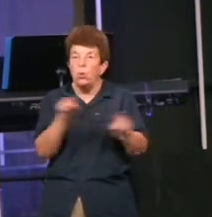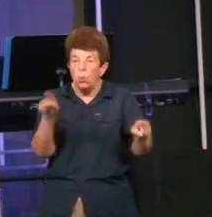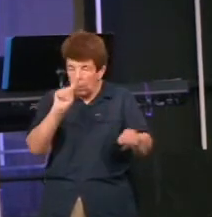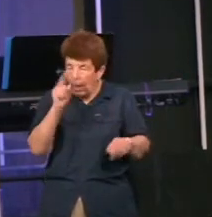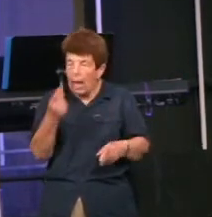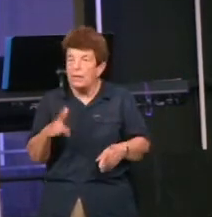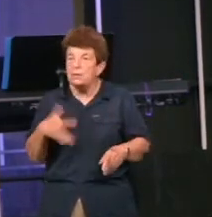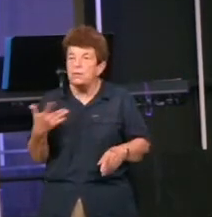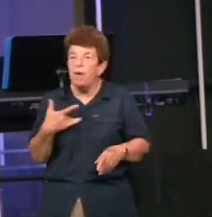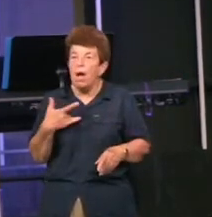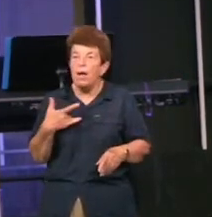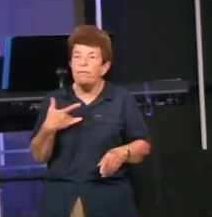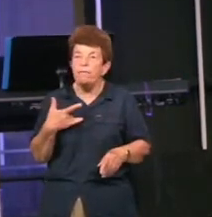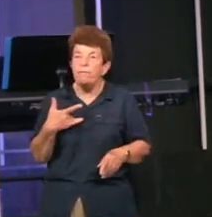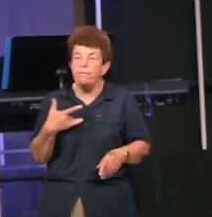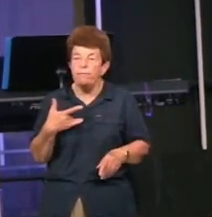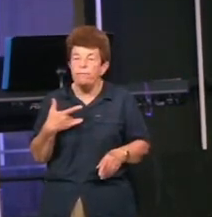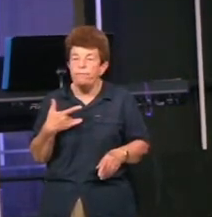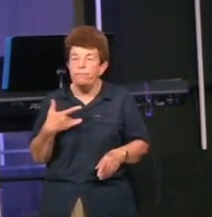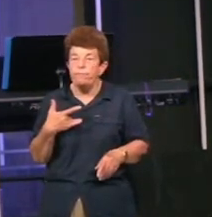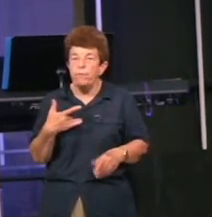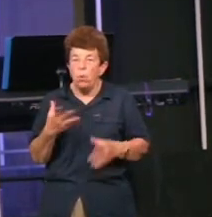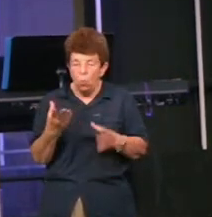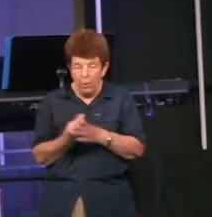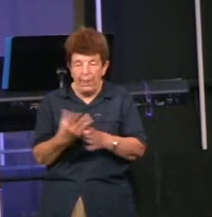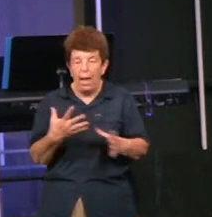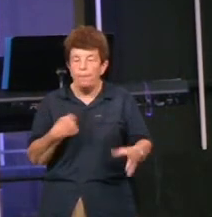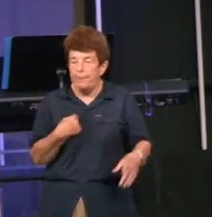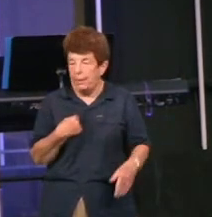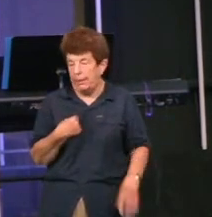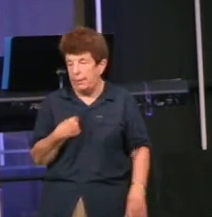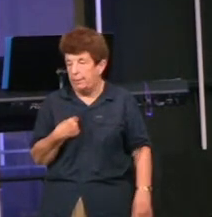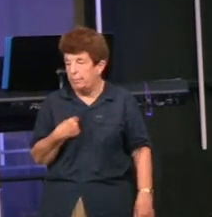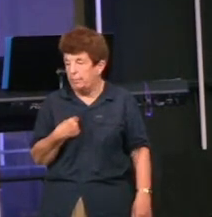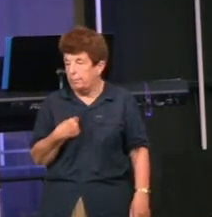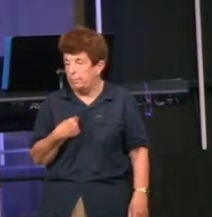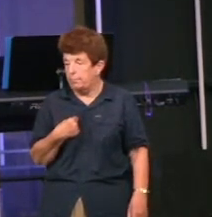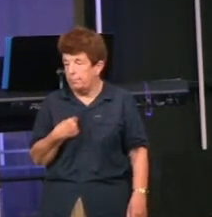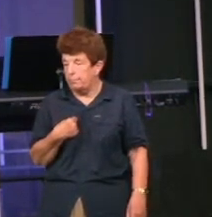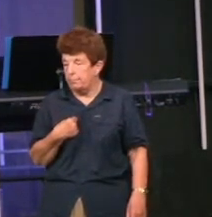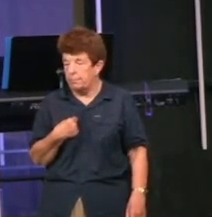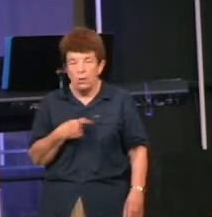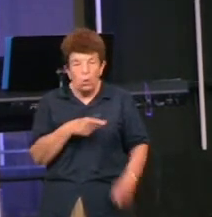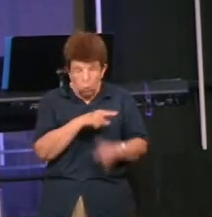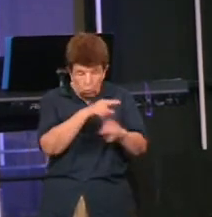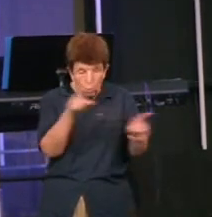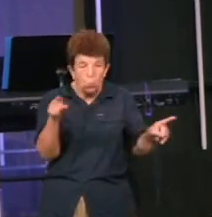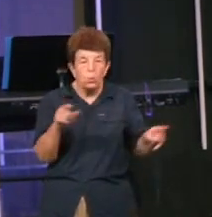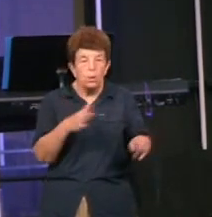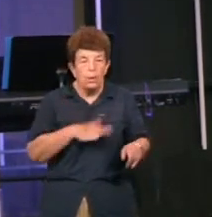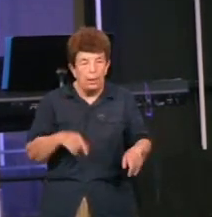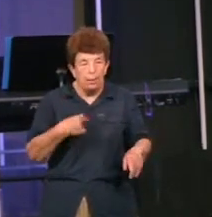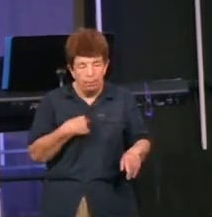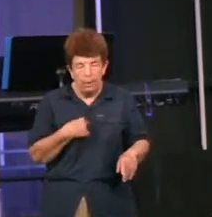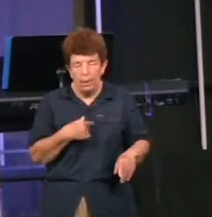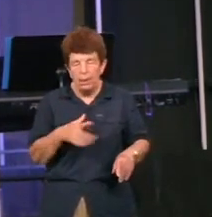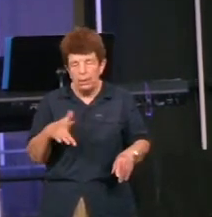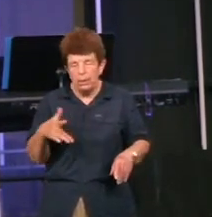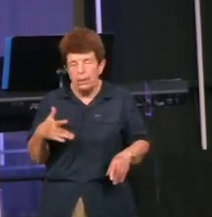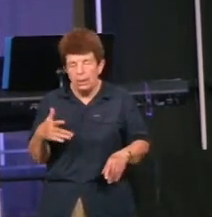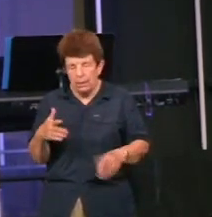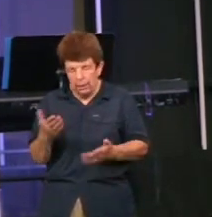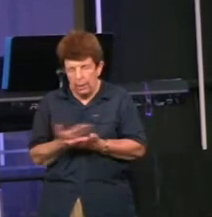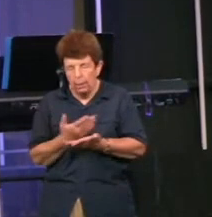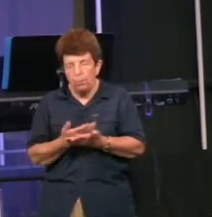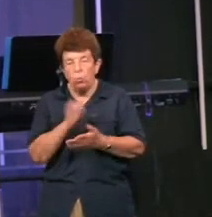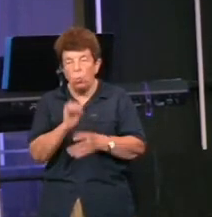cannot survive without me. You need me to sustain